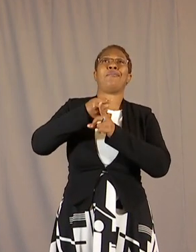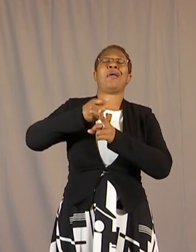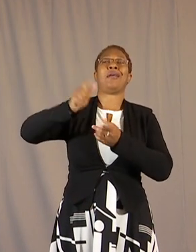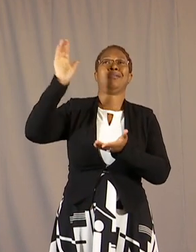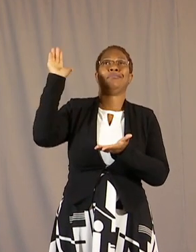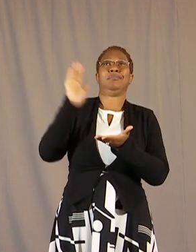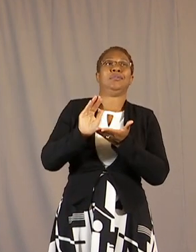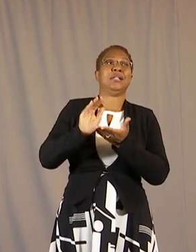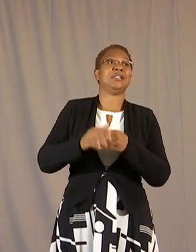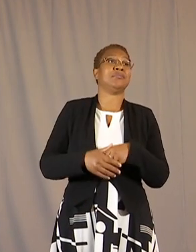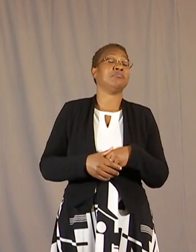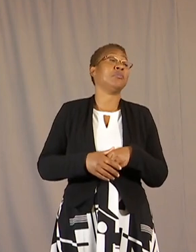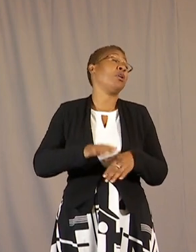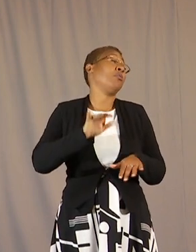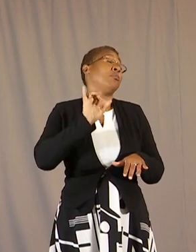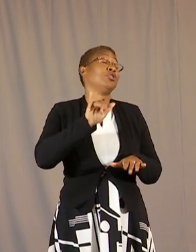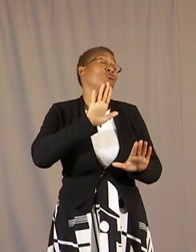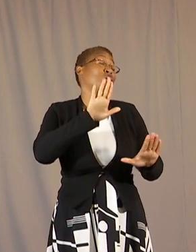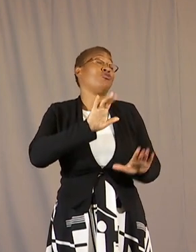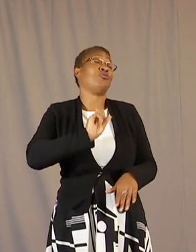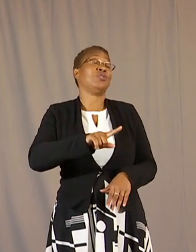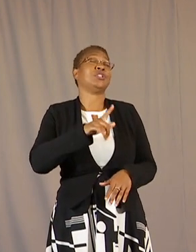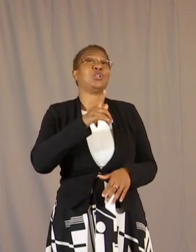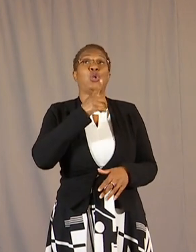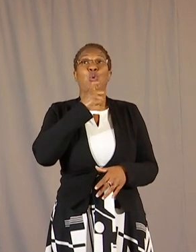Thank you. Who would like to take that?